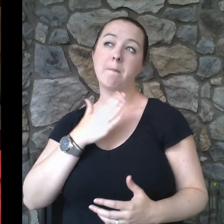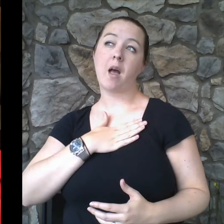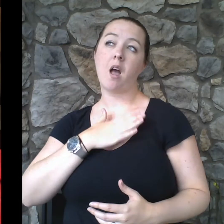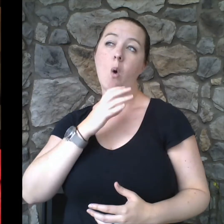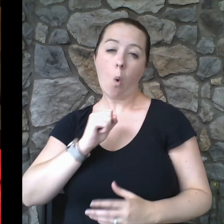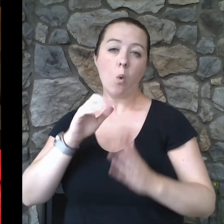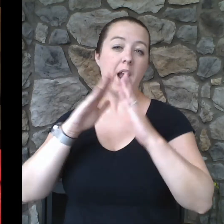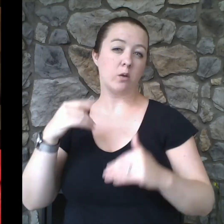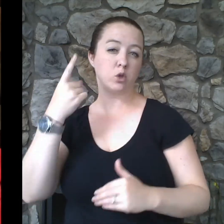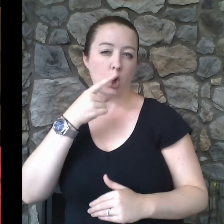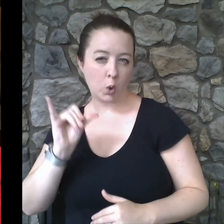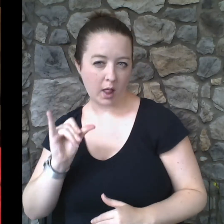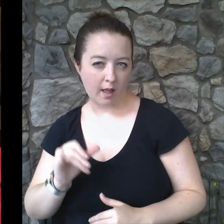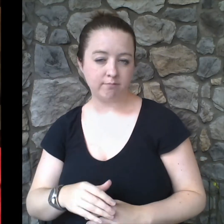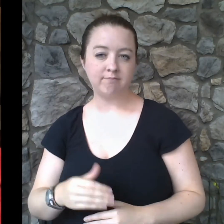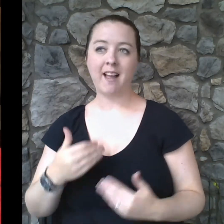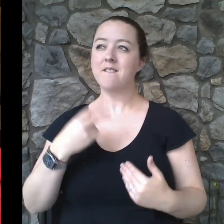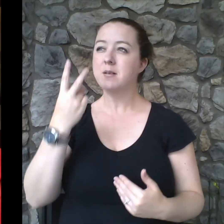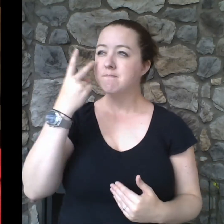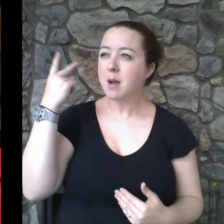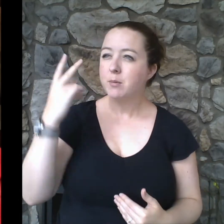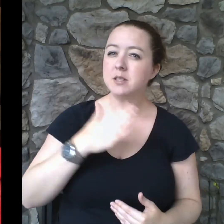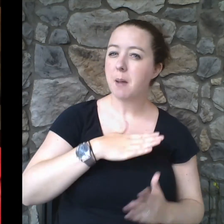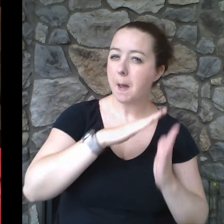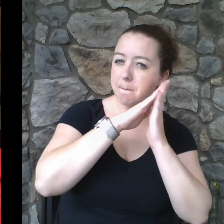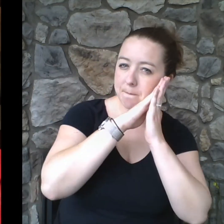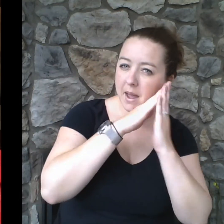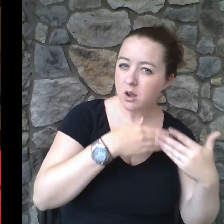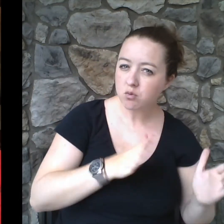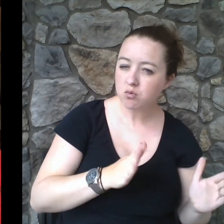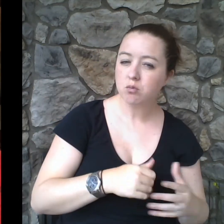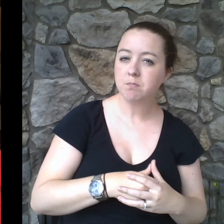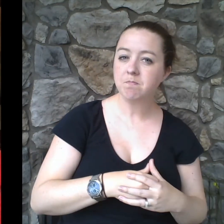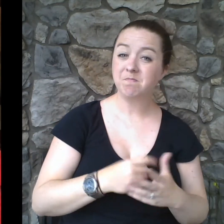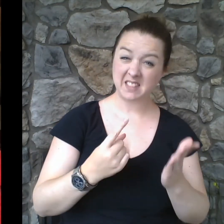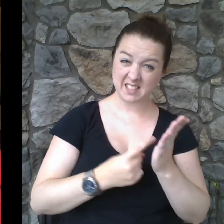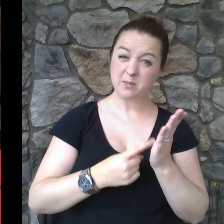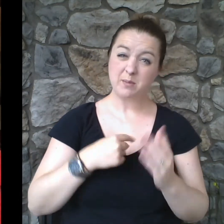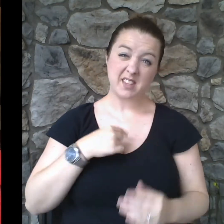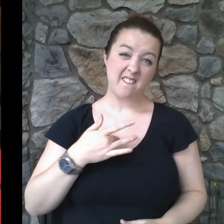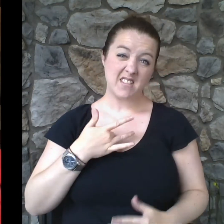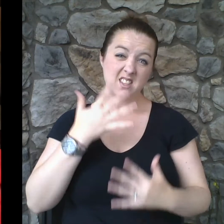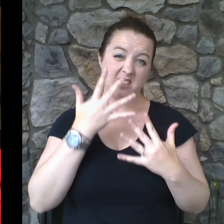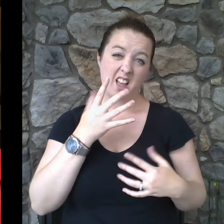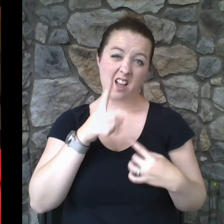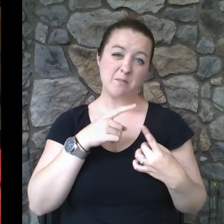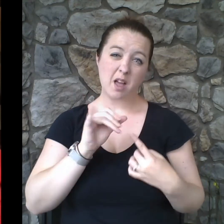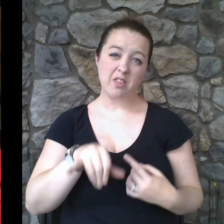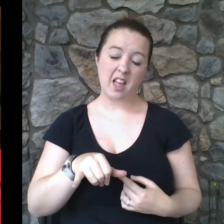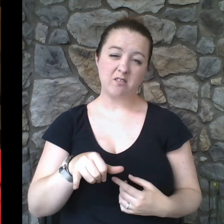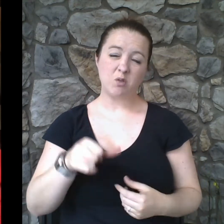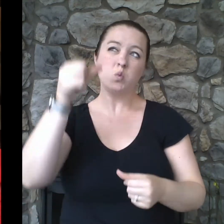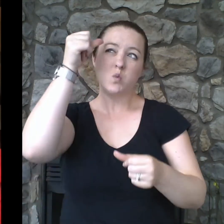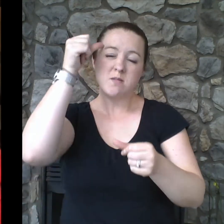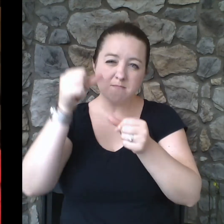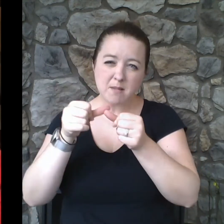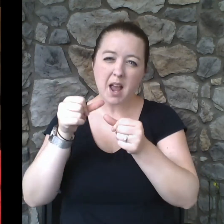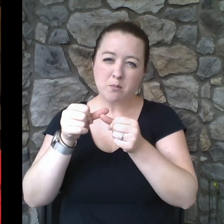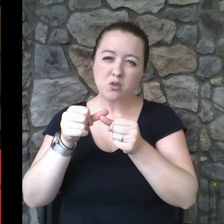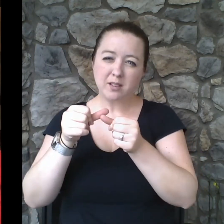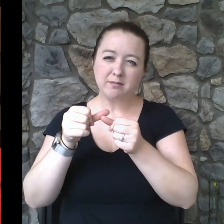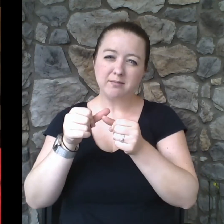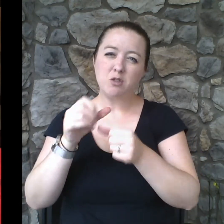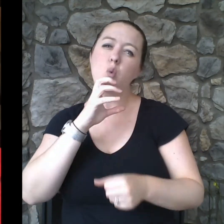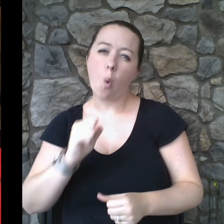I have the memories of what my bedroom used to look like. And sometimes I get sad about that, remembering the old